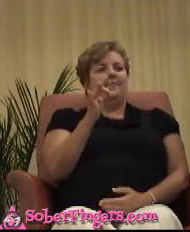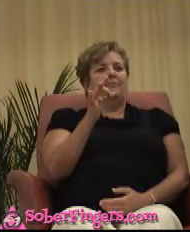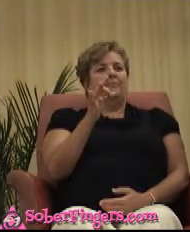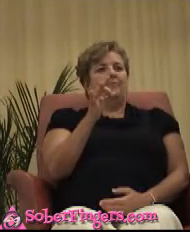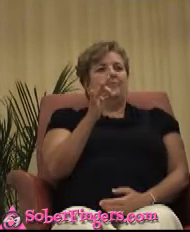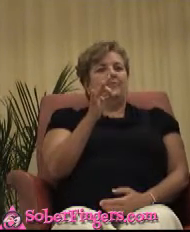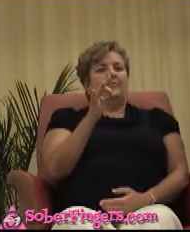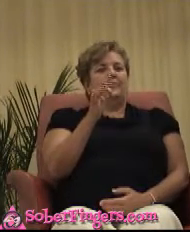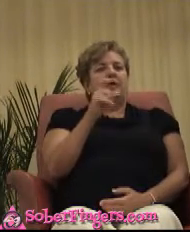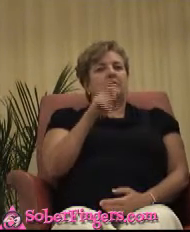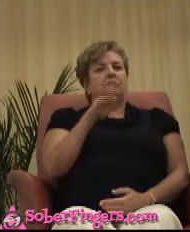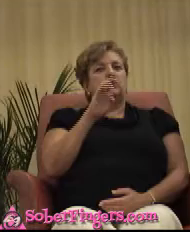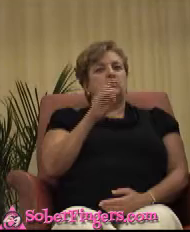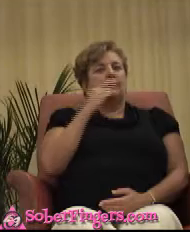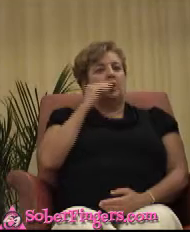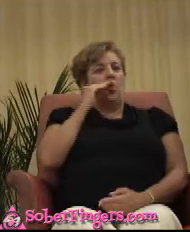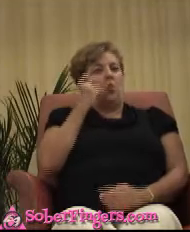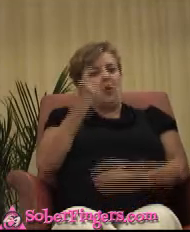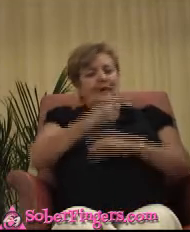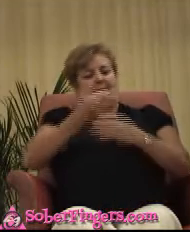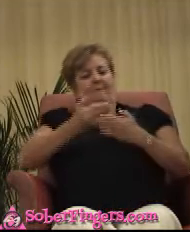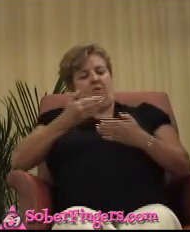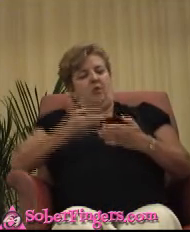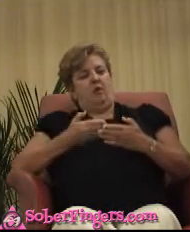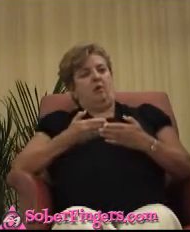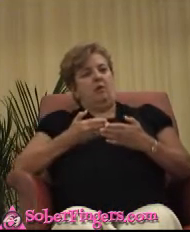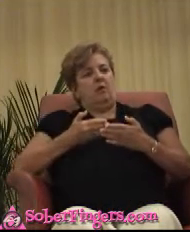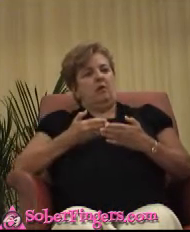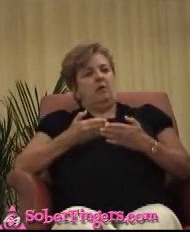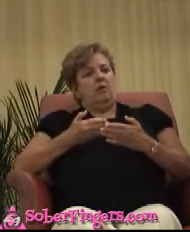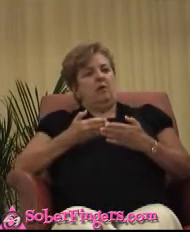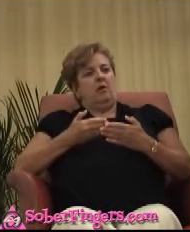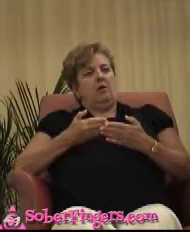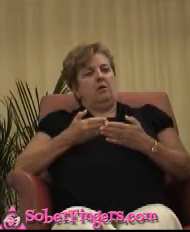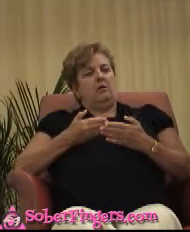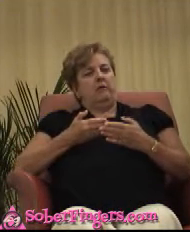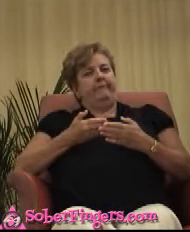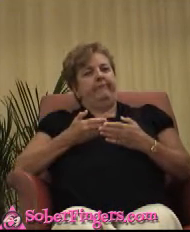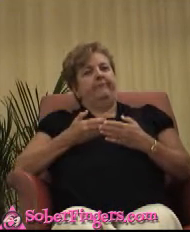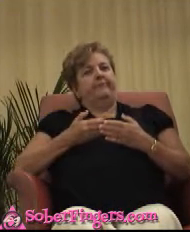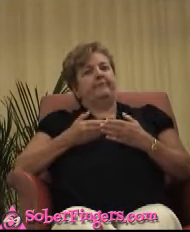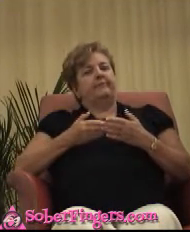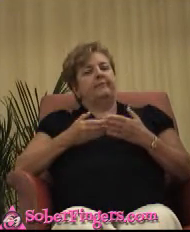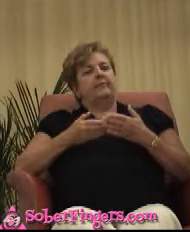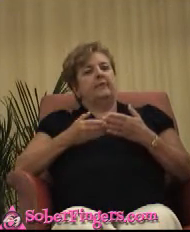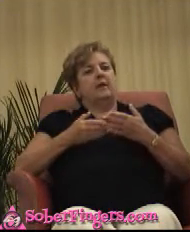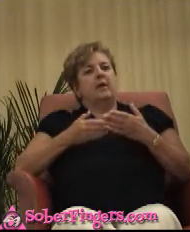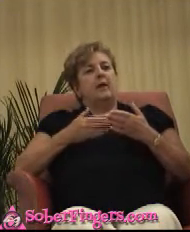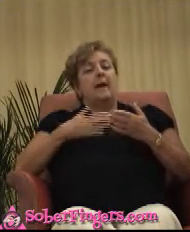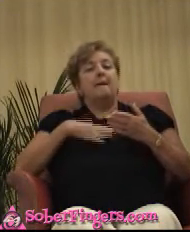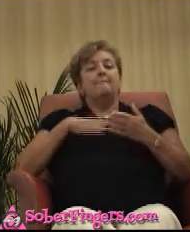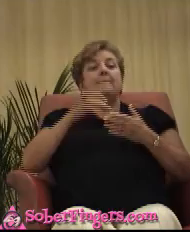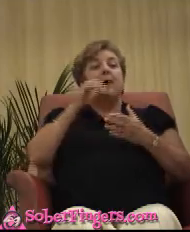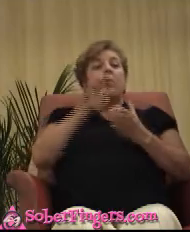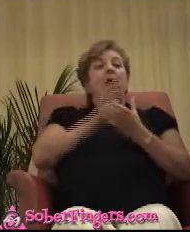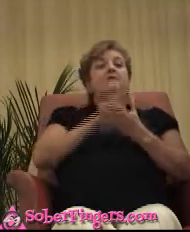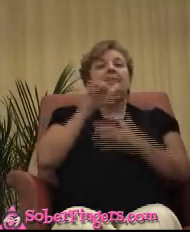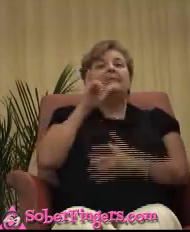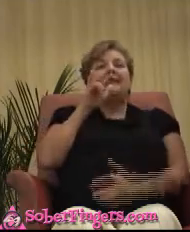of the 8th. I called when I finally released and got my answering machine. My wife was at the airport waiting on me. She waited for 4 hours